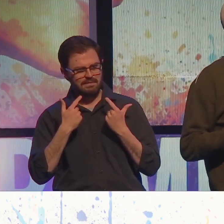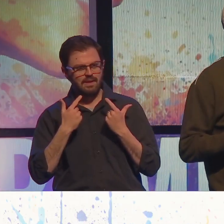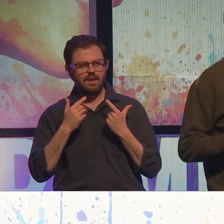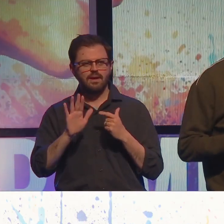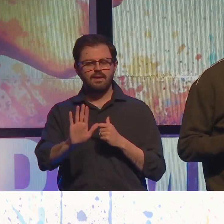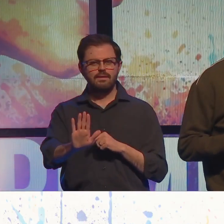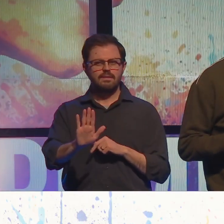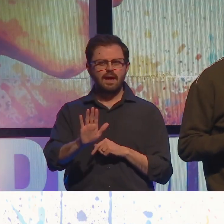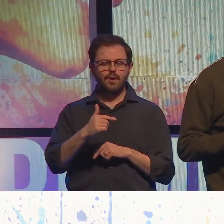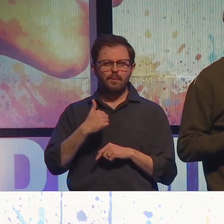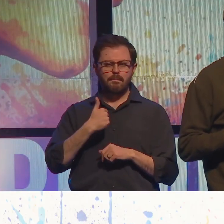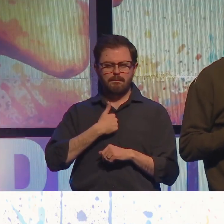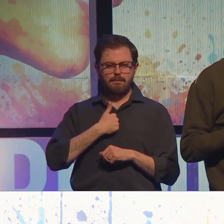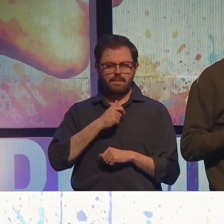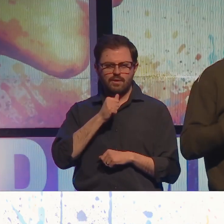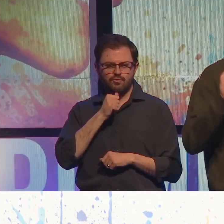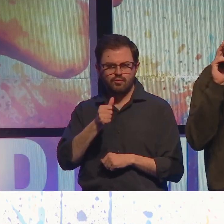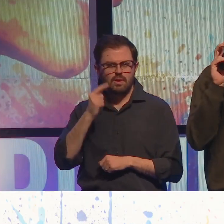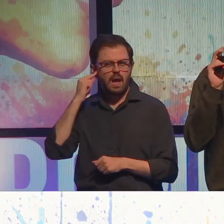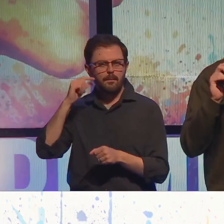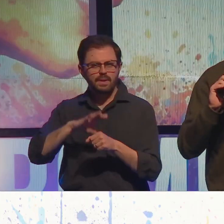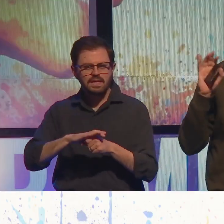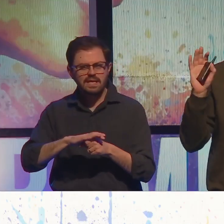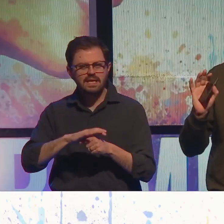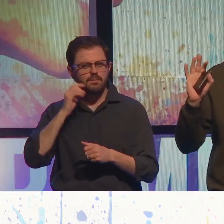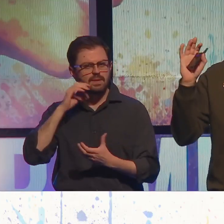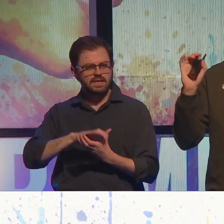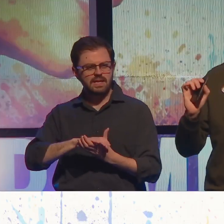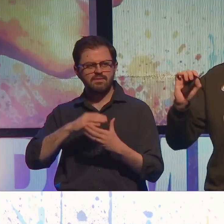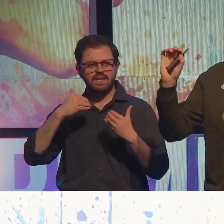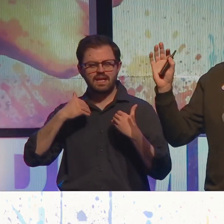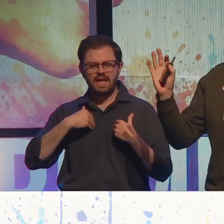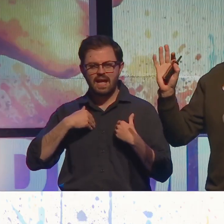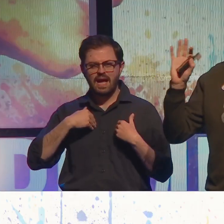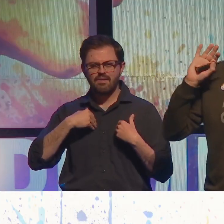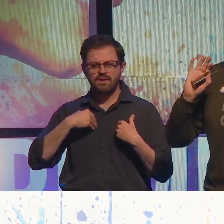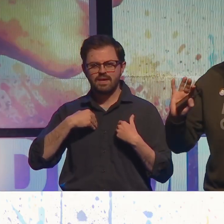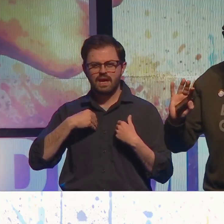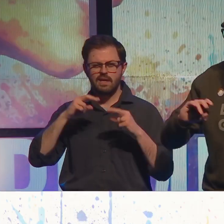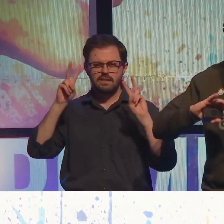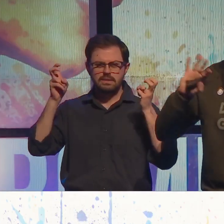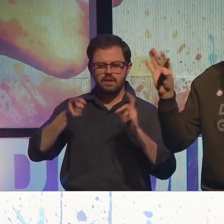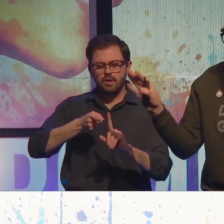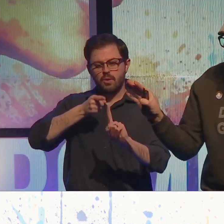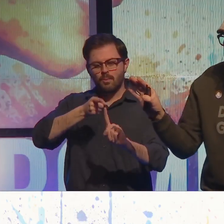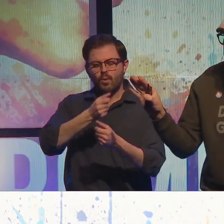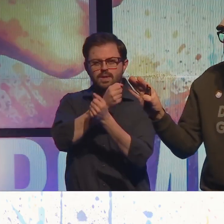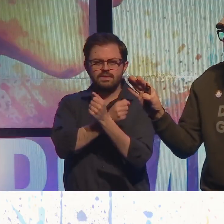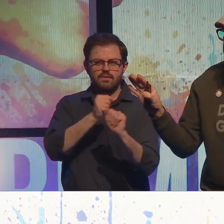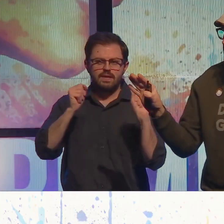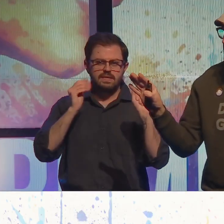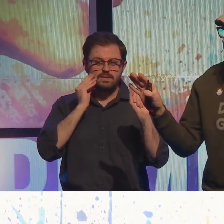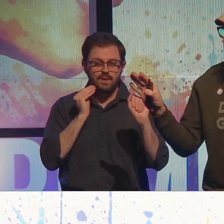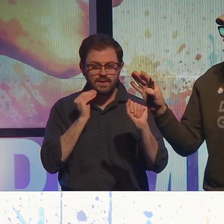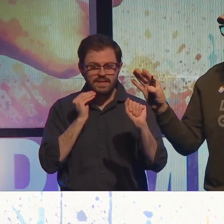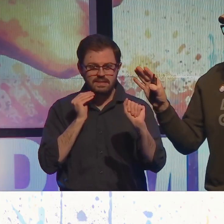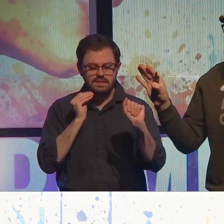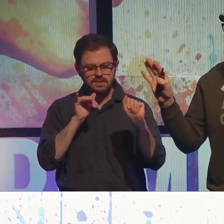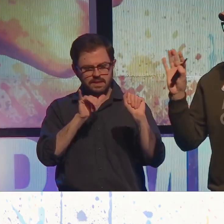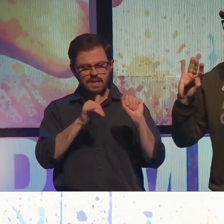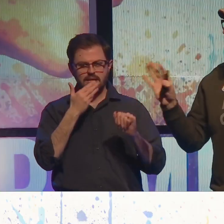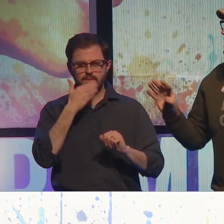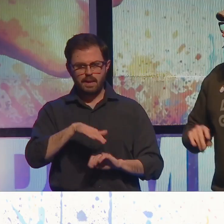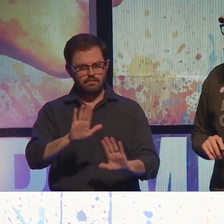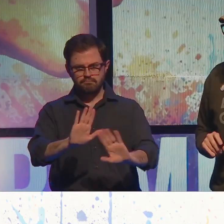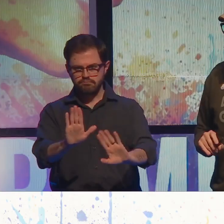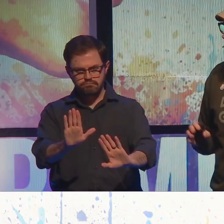I do not believe that having a quote-unquote point of salvation experience is necessarily a bad thing. So